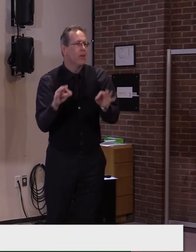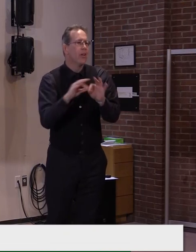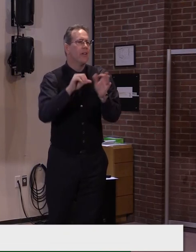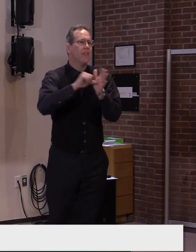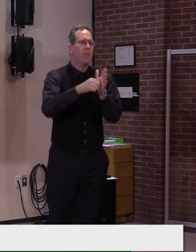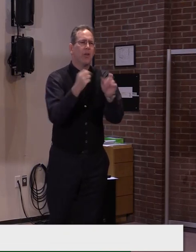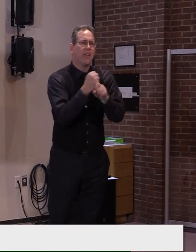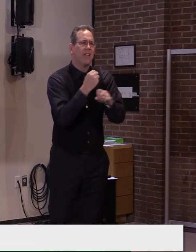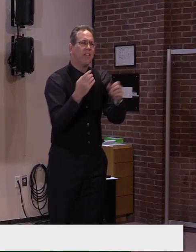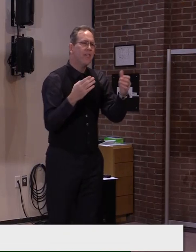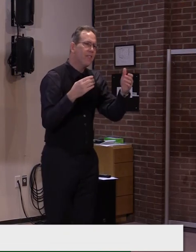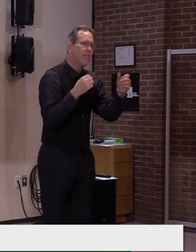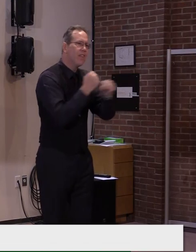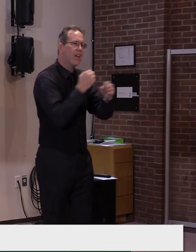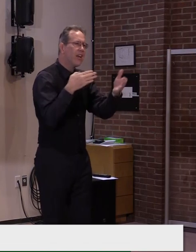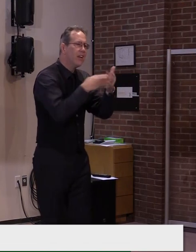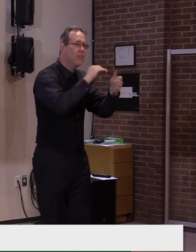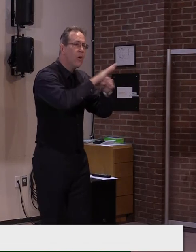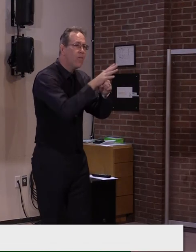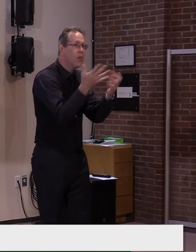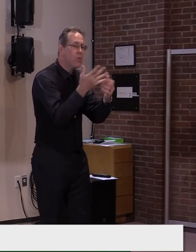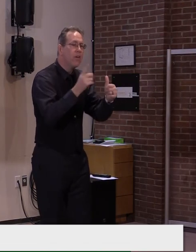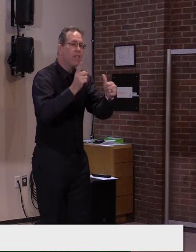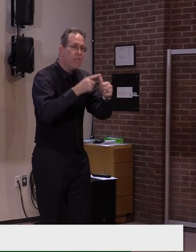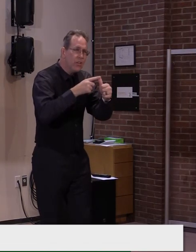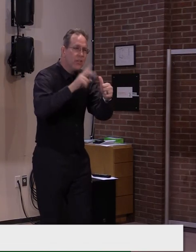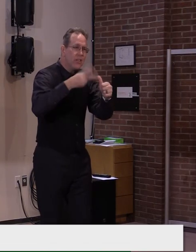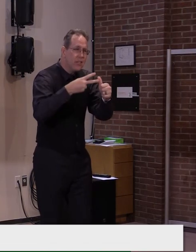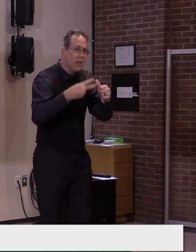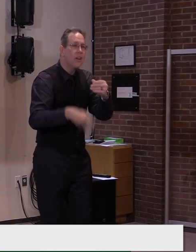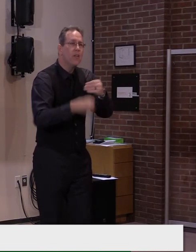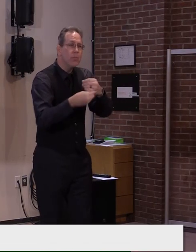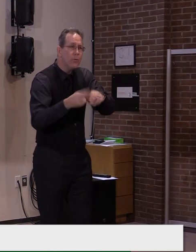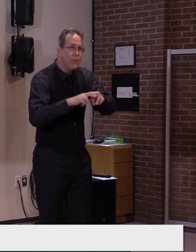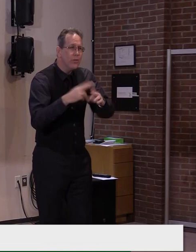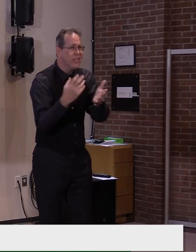very clear on that. And as we look at the next slide, you'll see Vermonters are